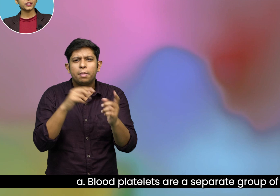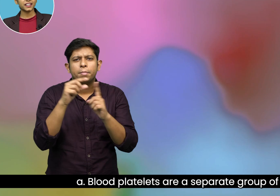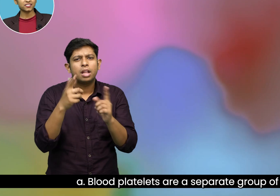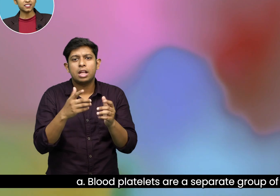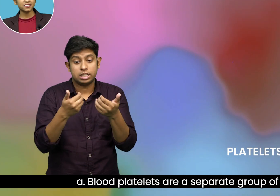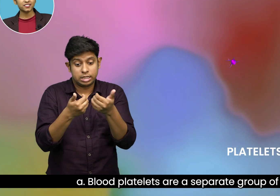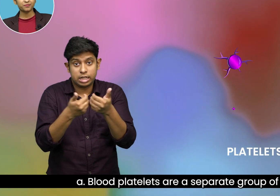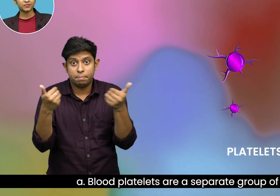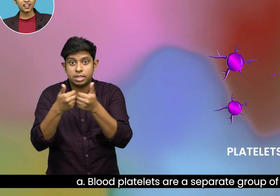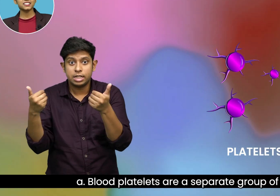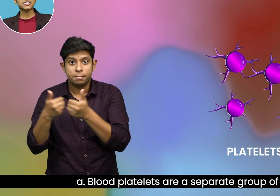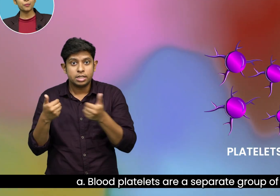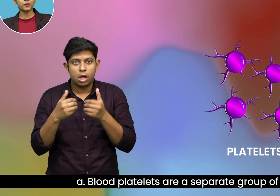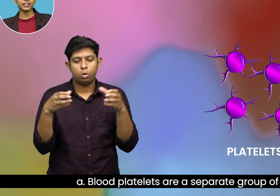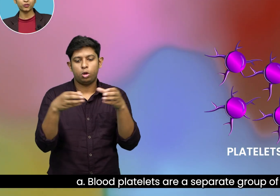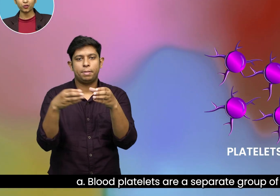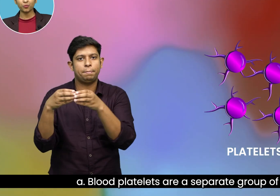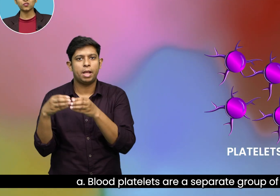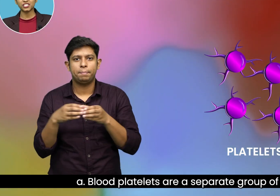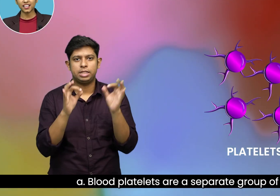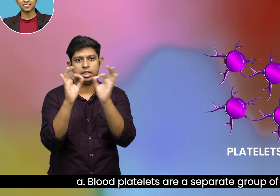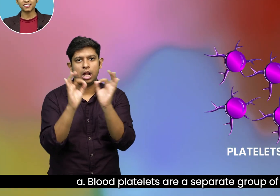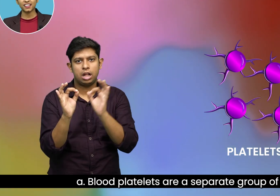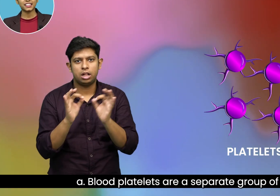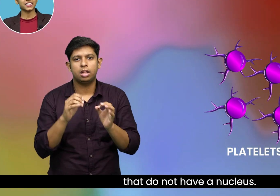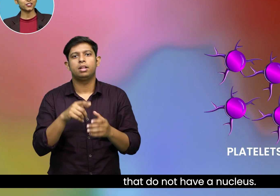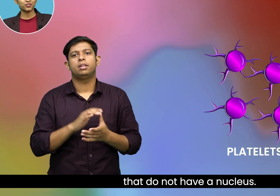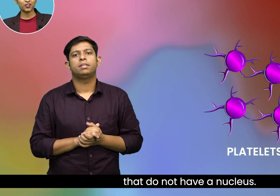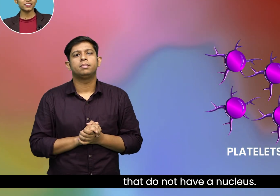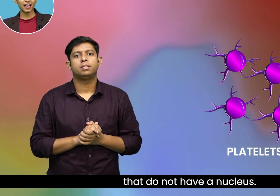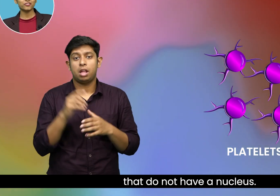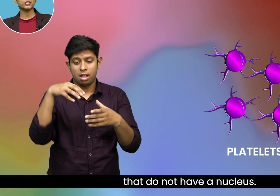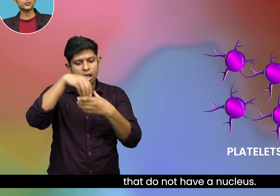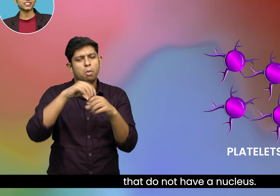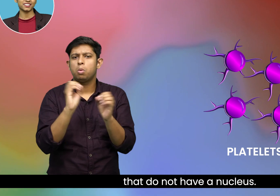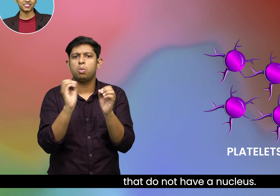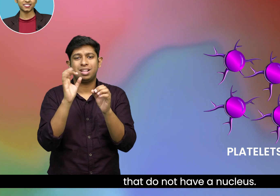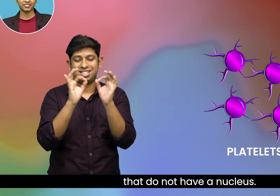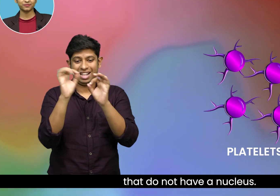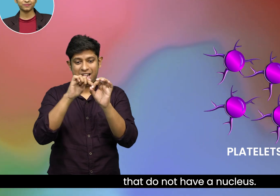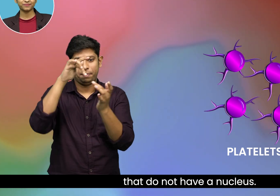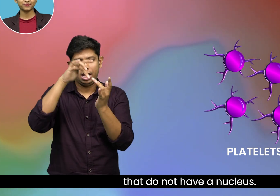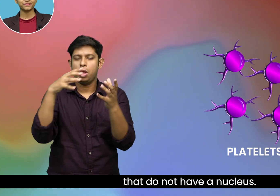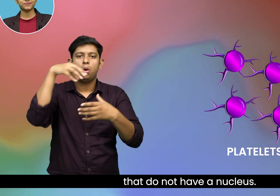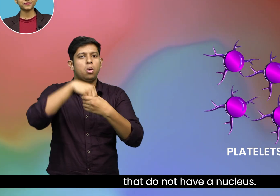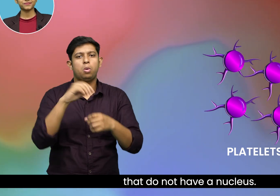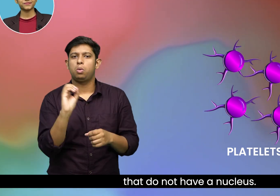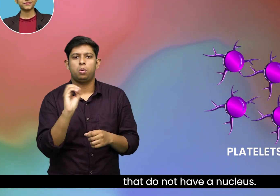Blood platelets are a separate group of cells that do not have a nucleus.